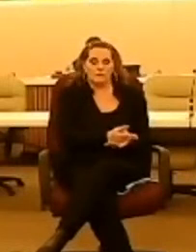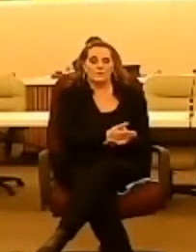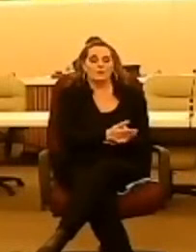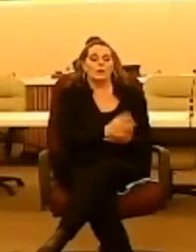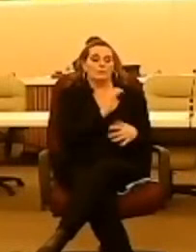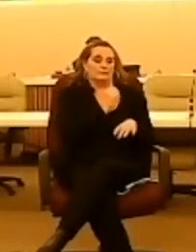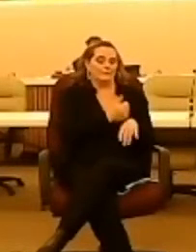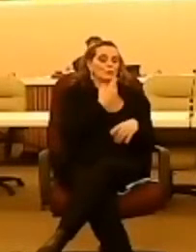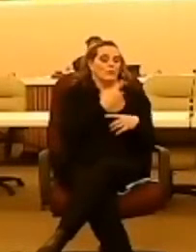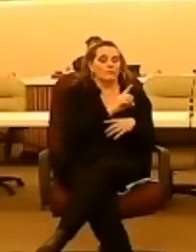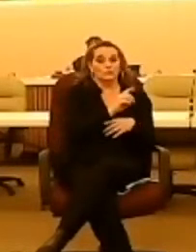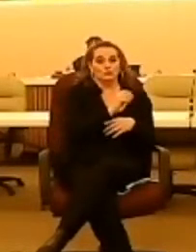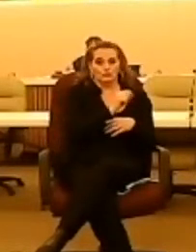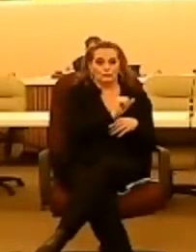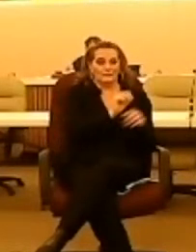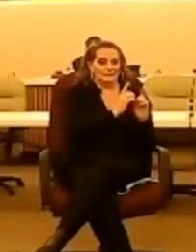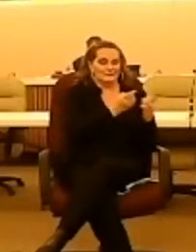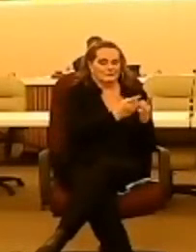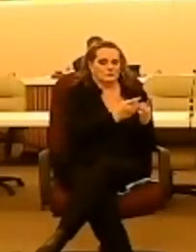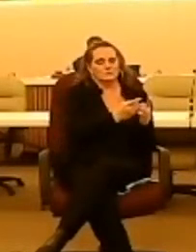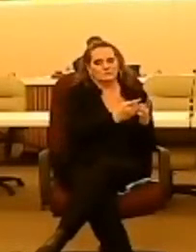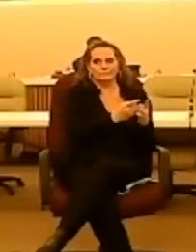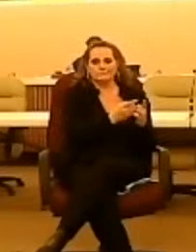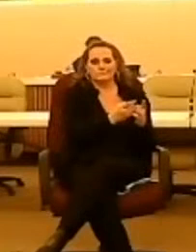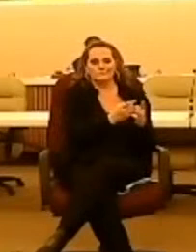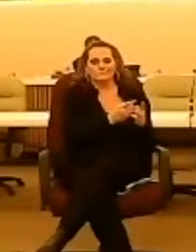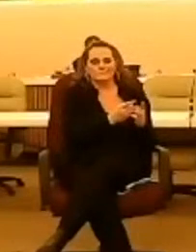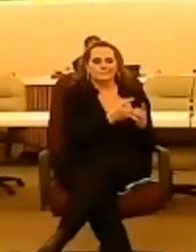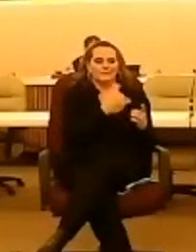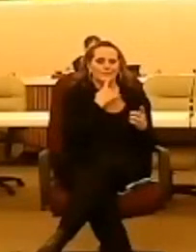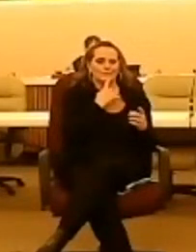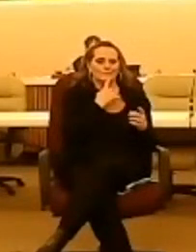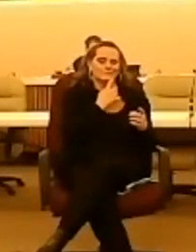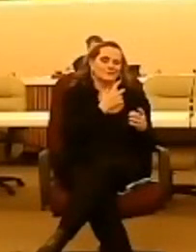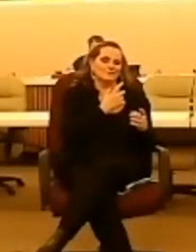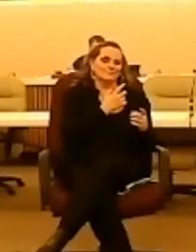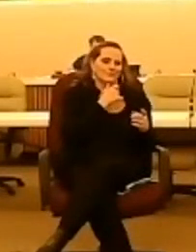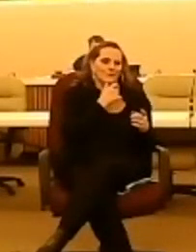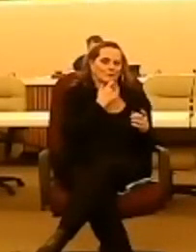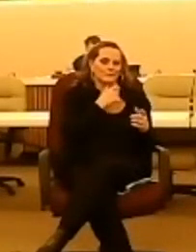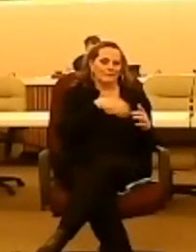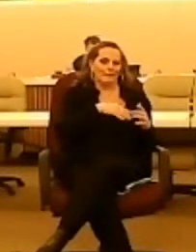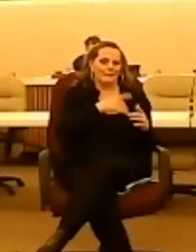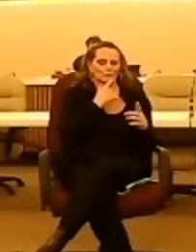establishment of the drainage district, it's a little late to then discuss it at the subsequent ones.